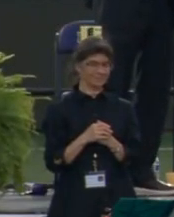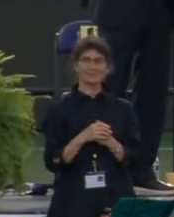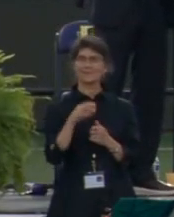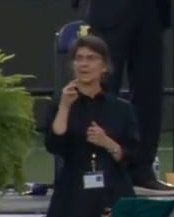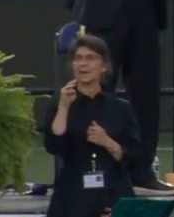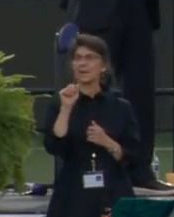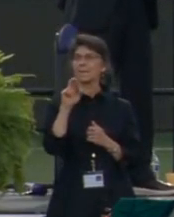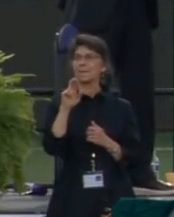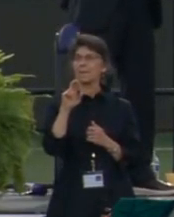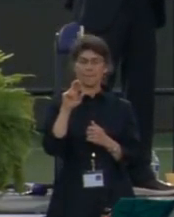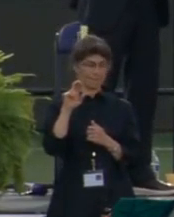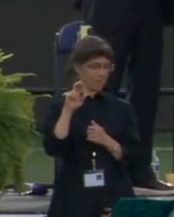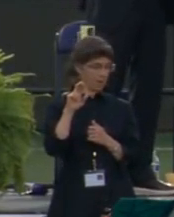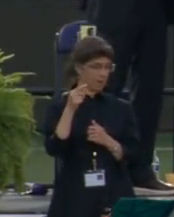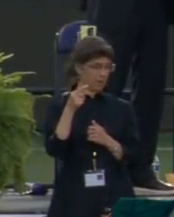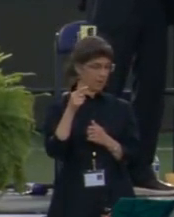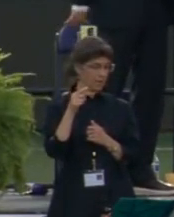Marguerite Grote.